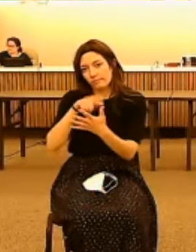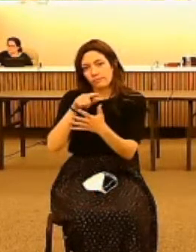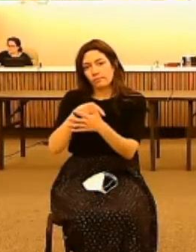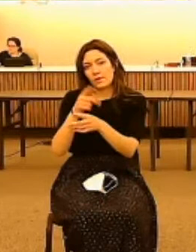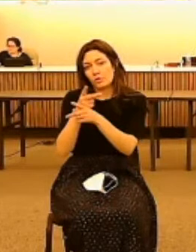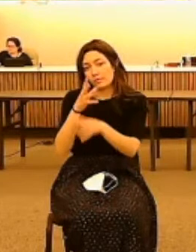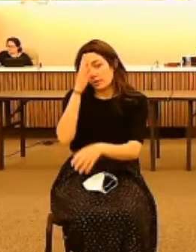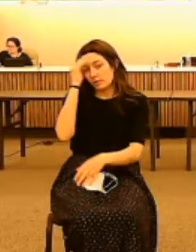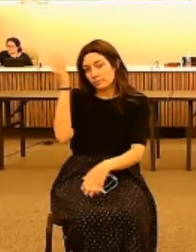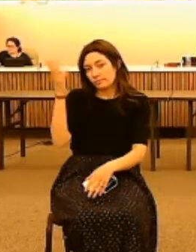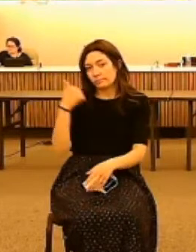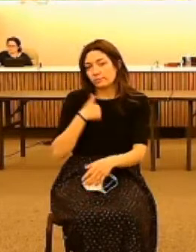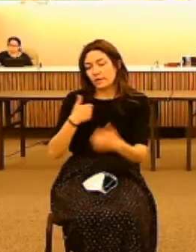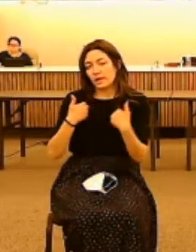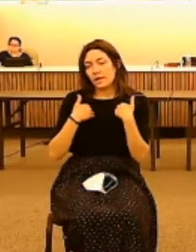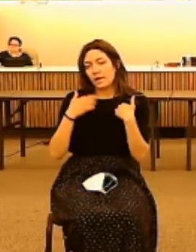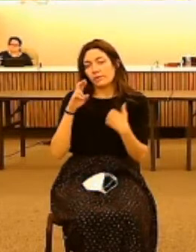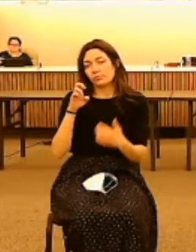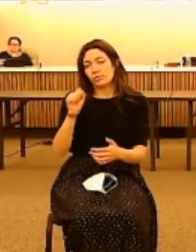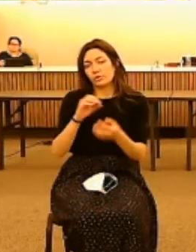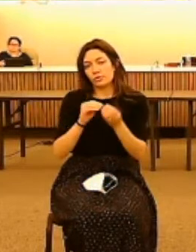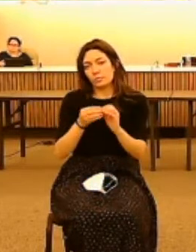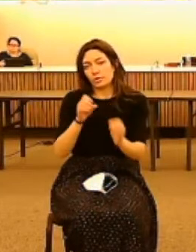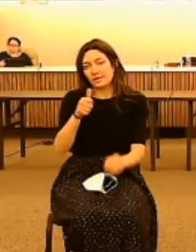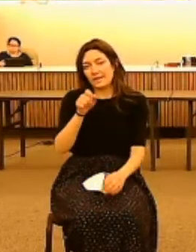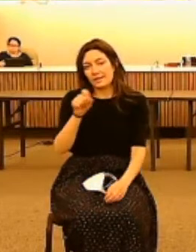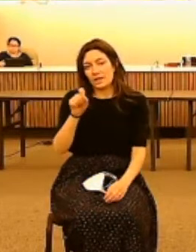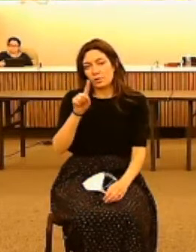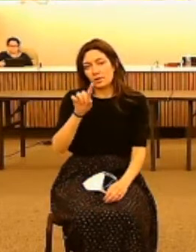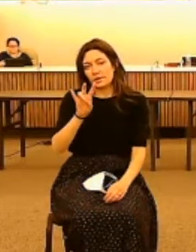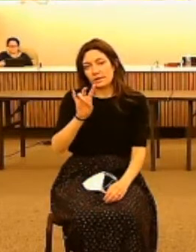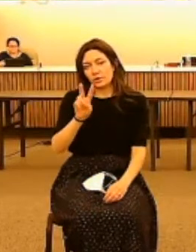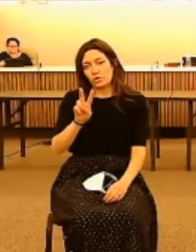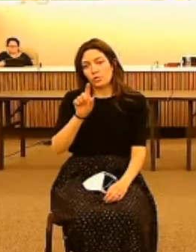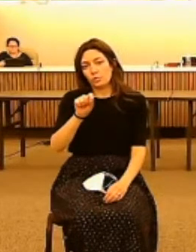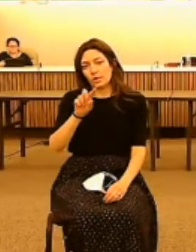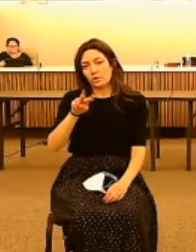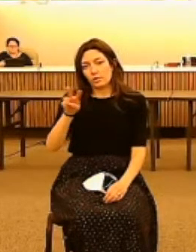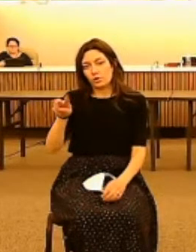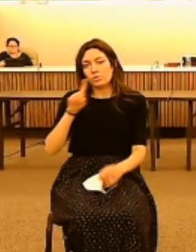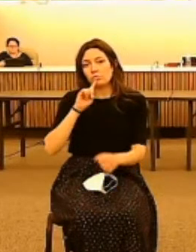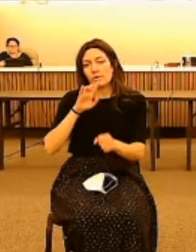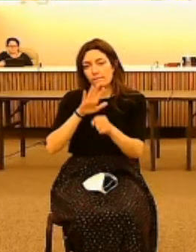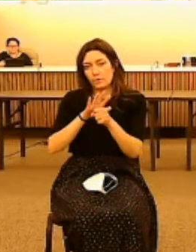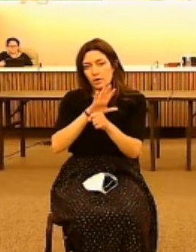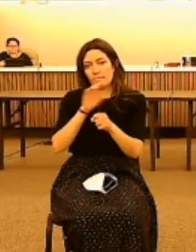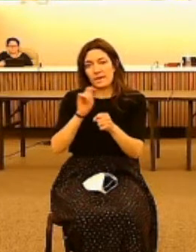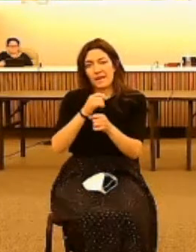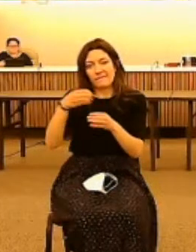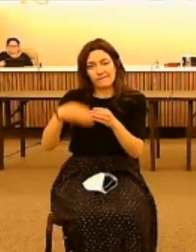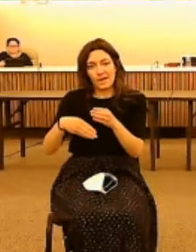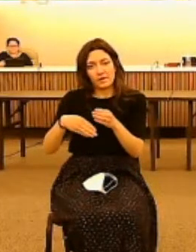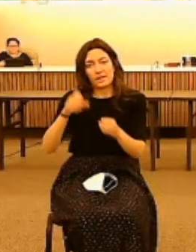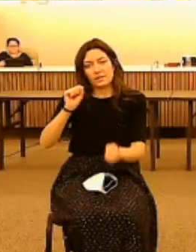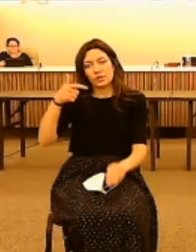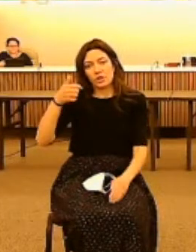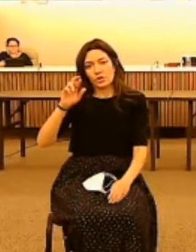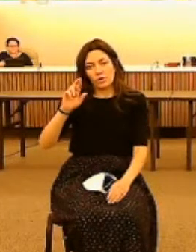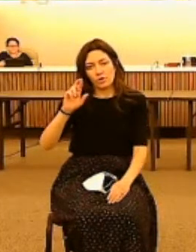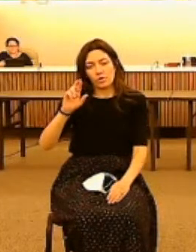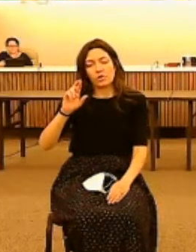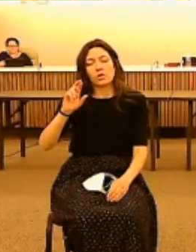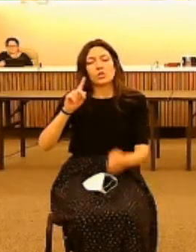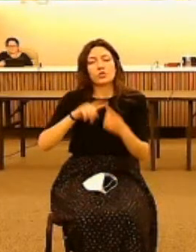and fellow board members, I have resolution number 10-172, 2022, to confirm and finalize seeker conditional